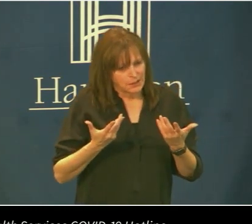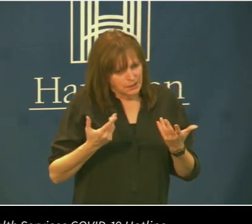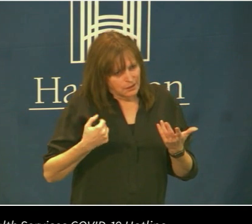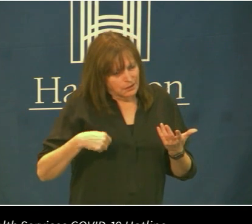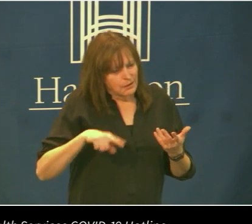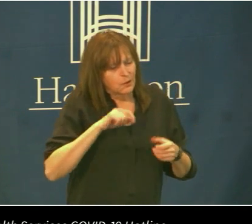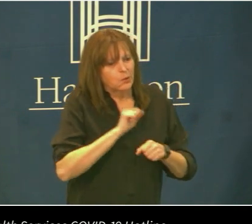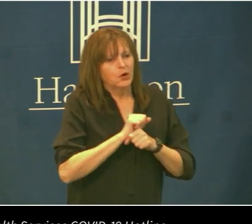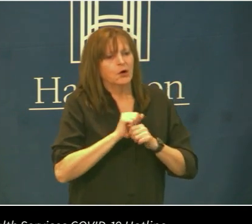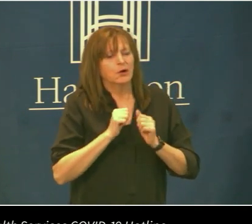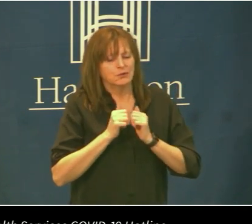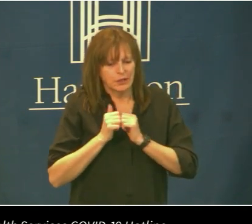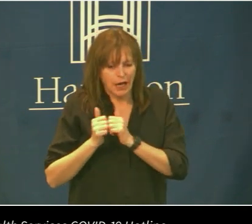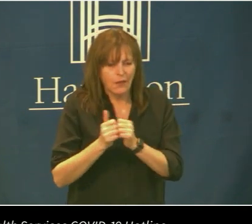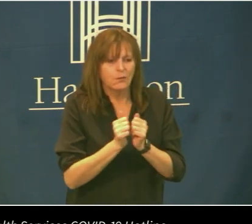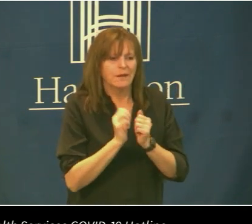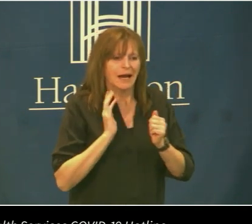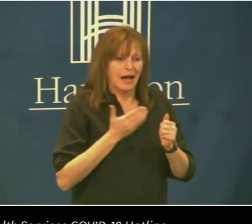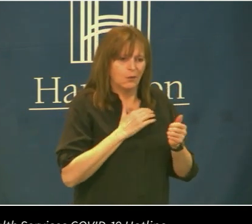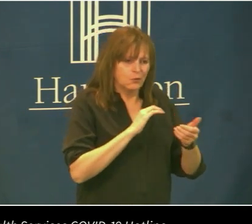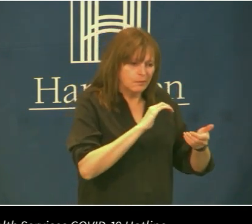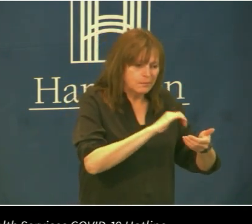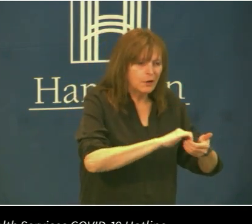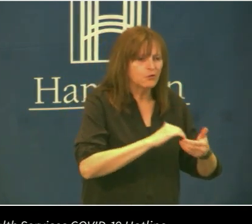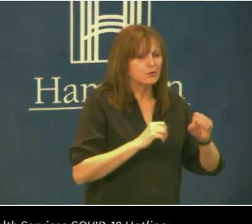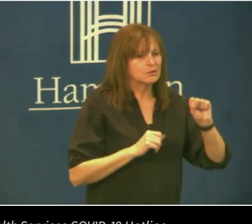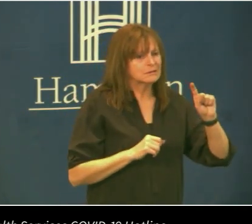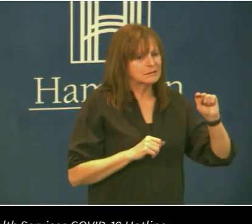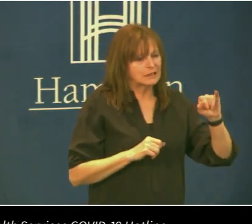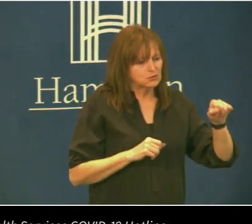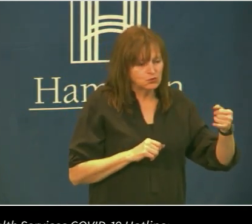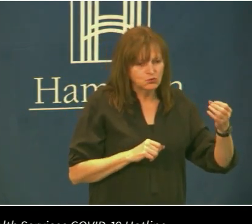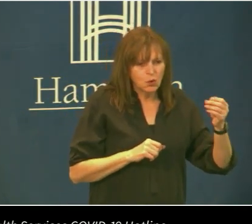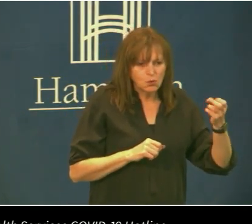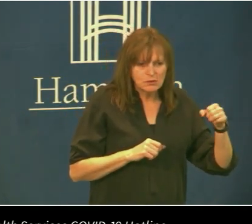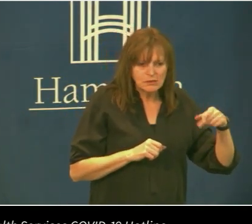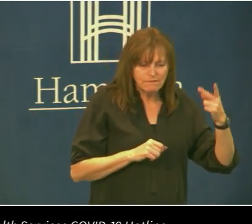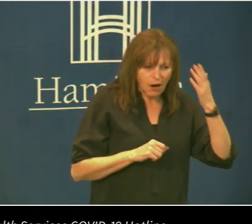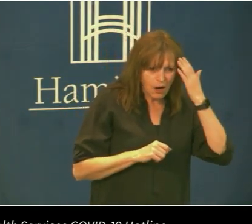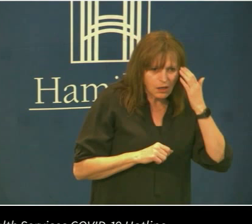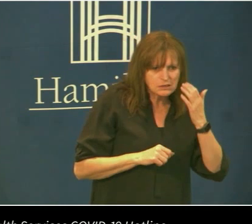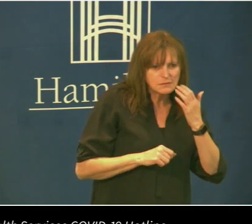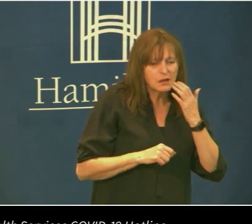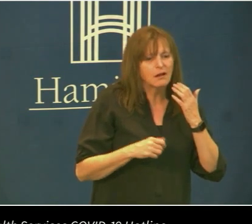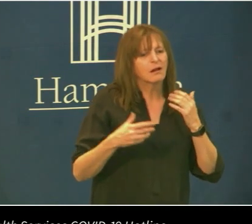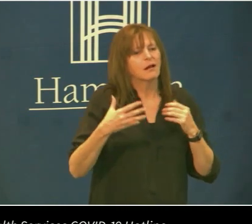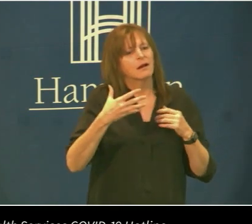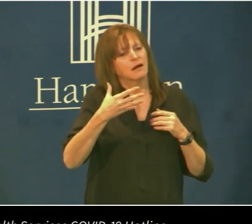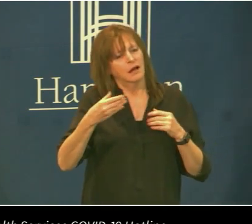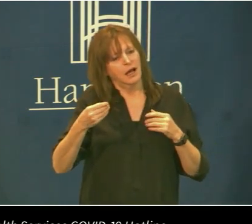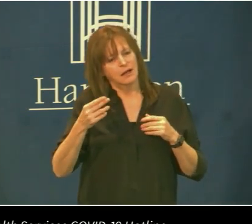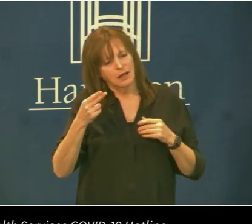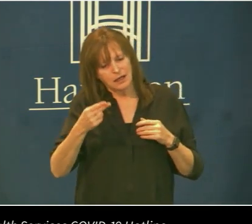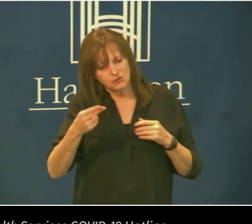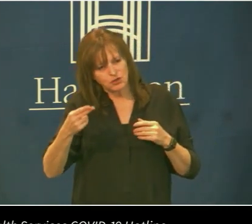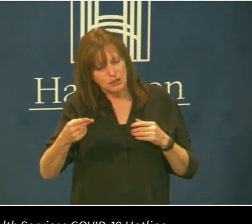and HHS to kind of determine contacts, symptom onset, et cetera. So that whole phase is